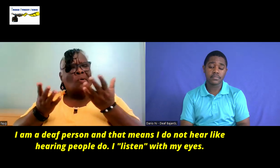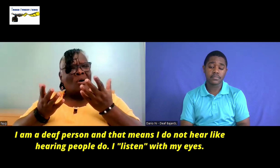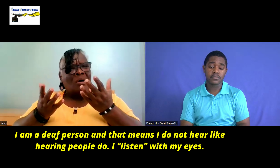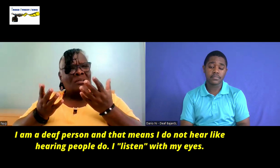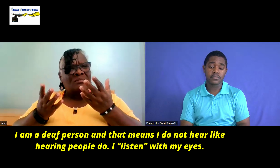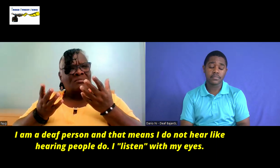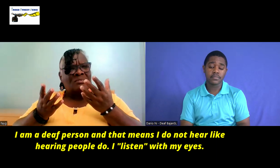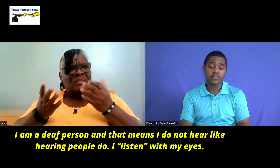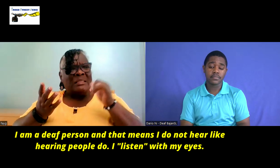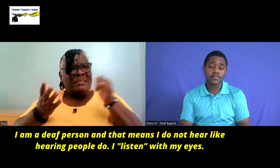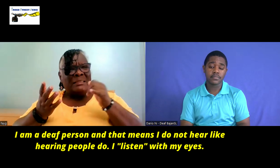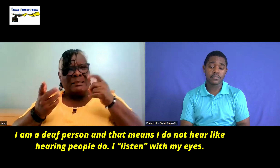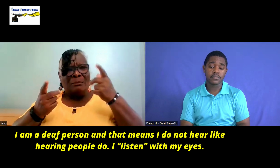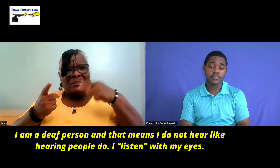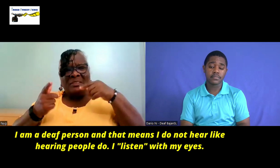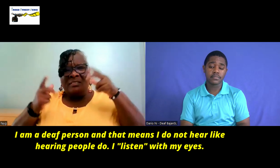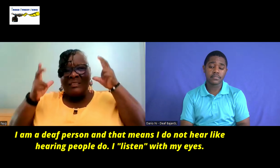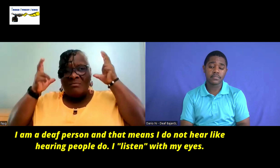hear like hearing people do.